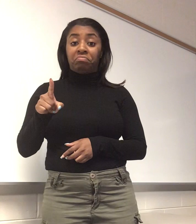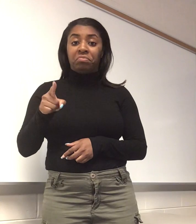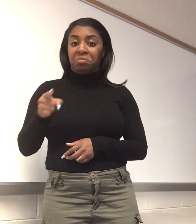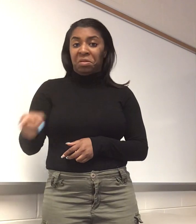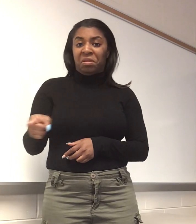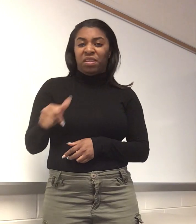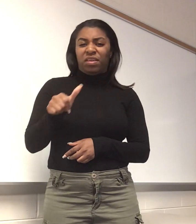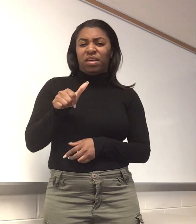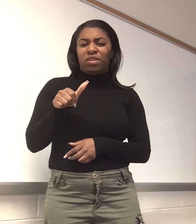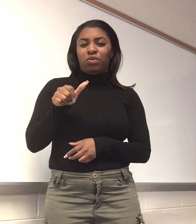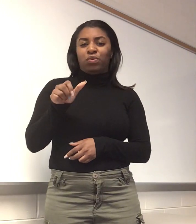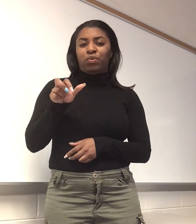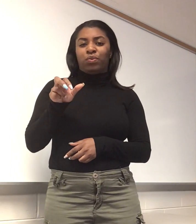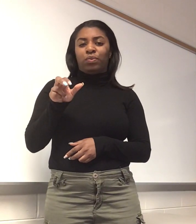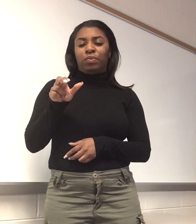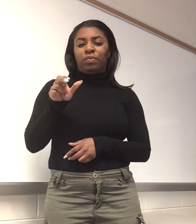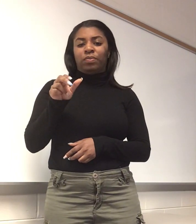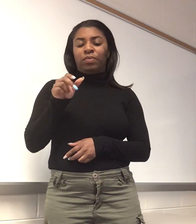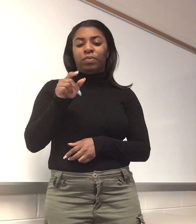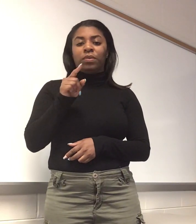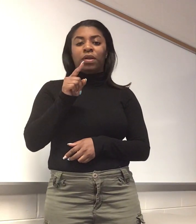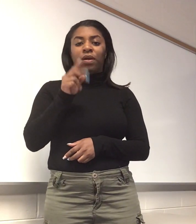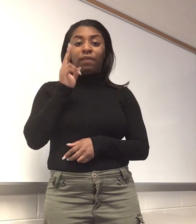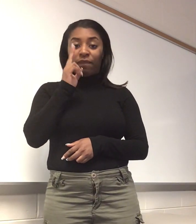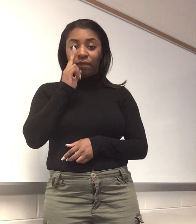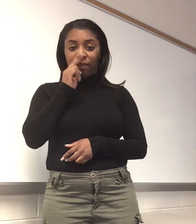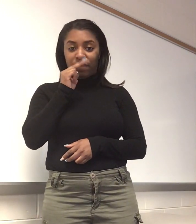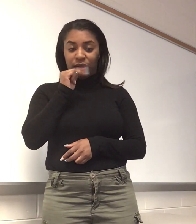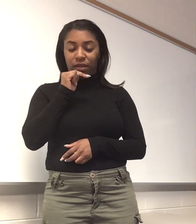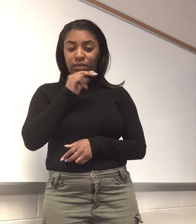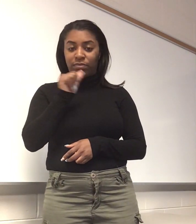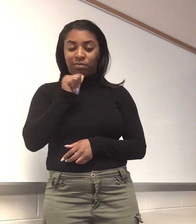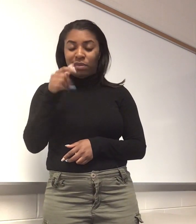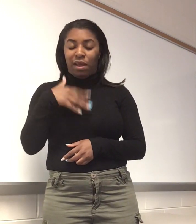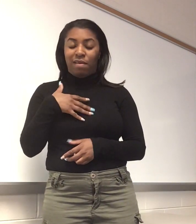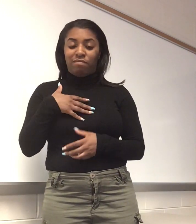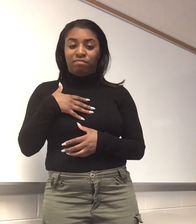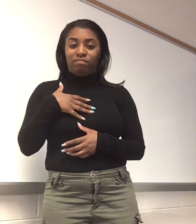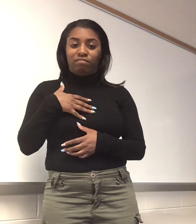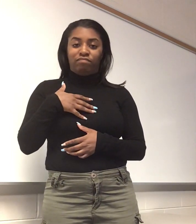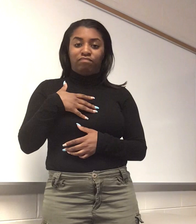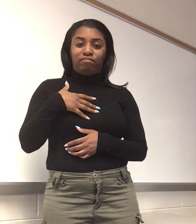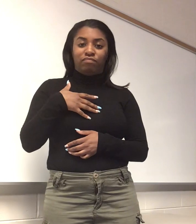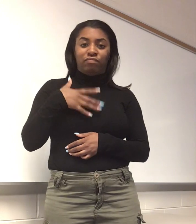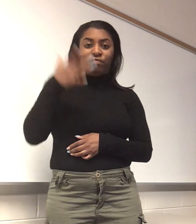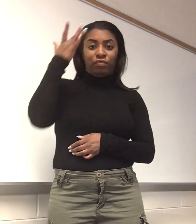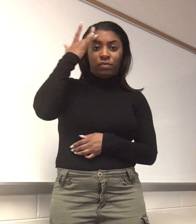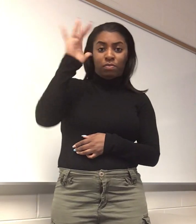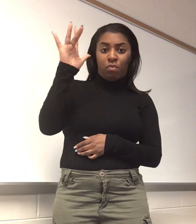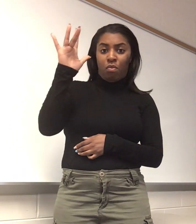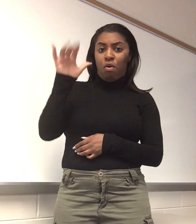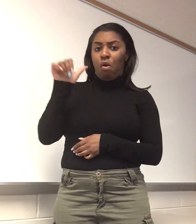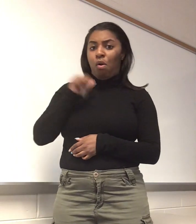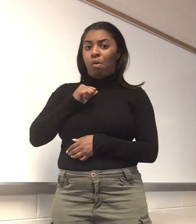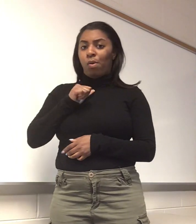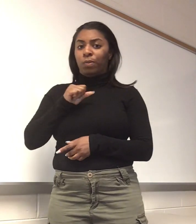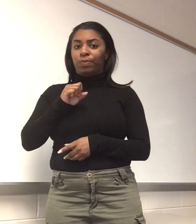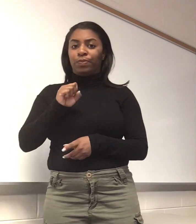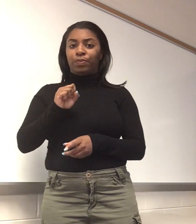ridiculous, and although the Fool may not have the highest social standing or may not be the most intellectually gifted, the Fool will